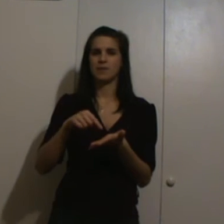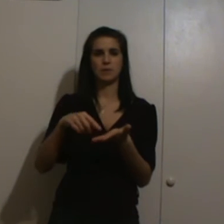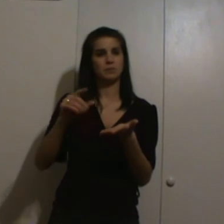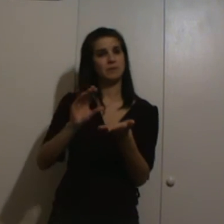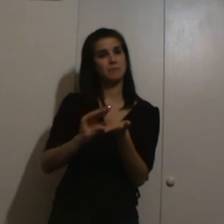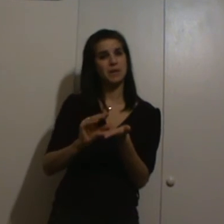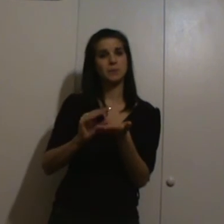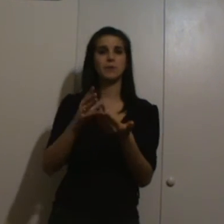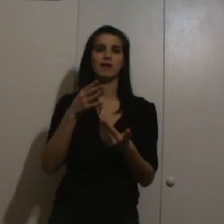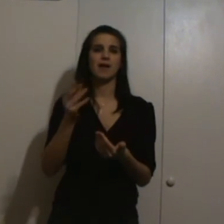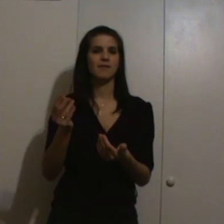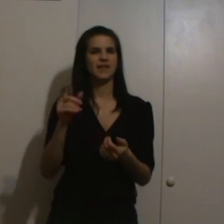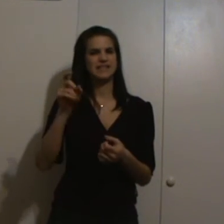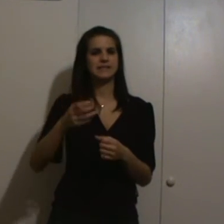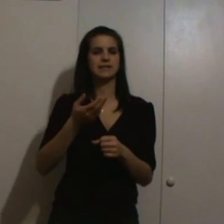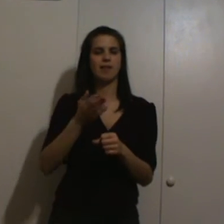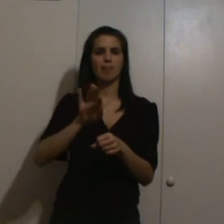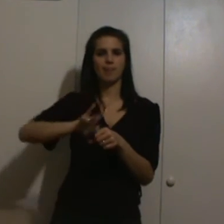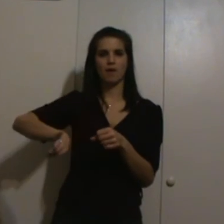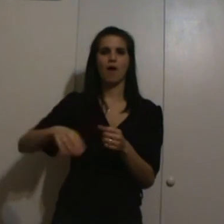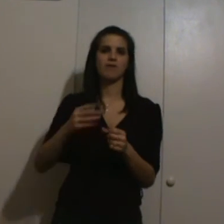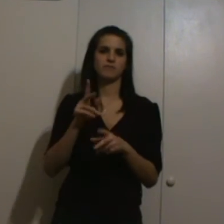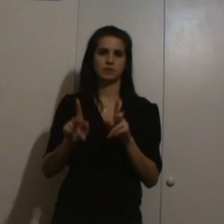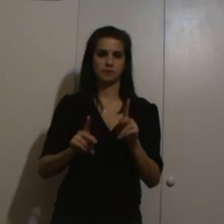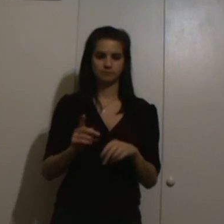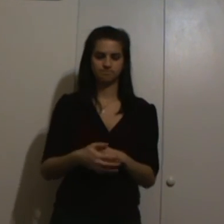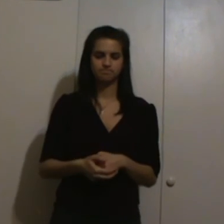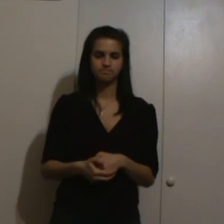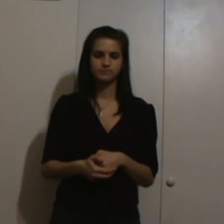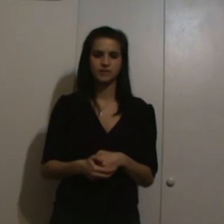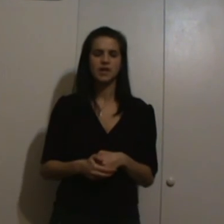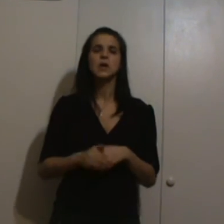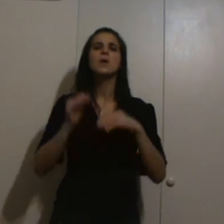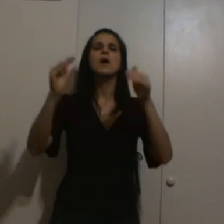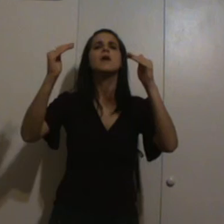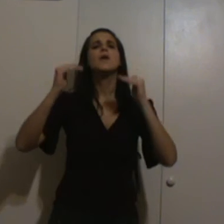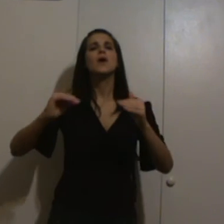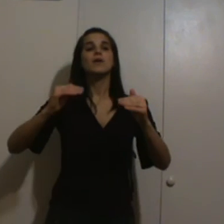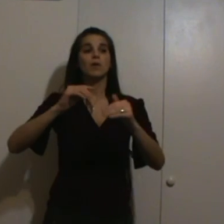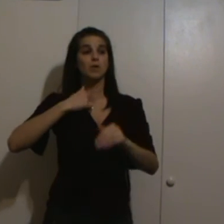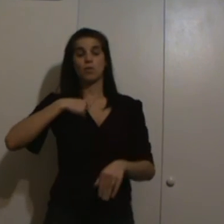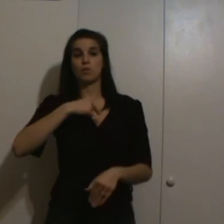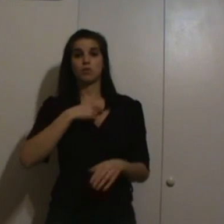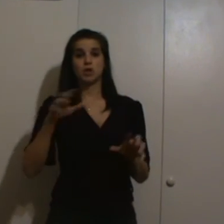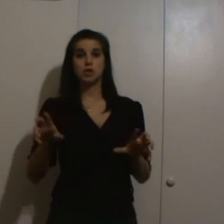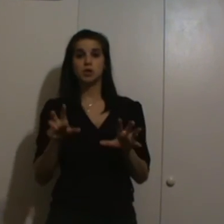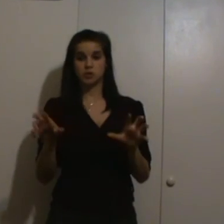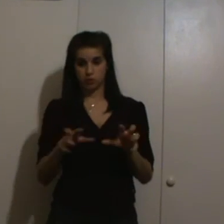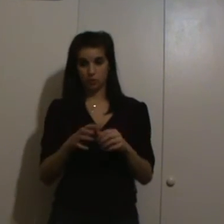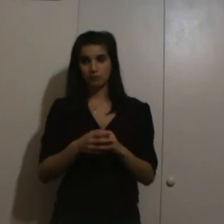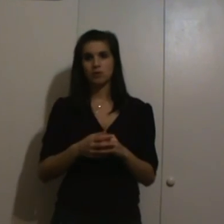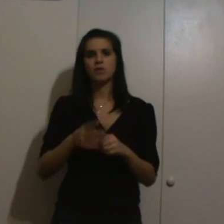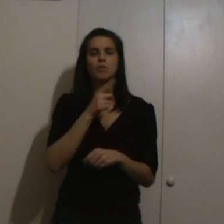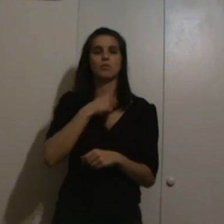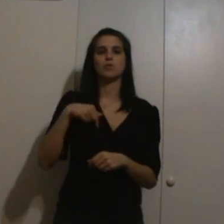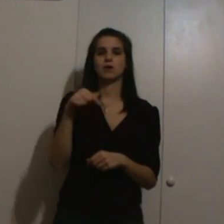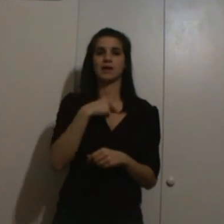do is we're going to have a debate, and in our debate, I'm going to split the class into